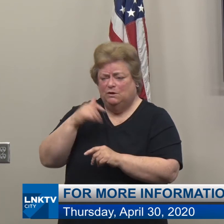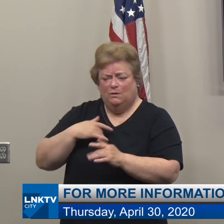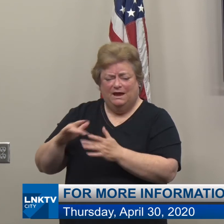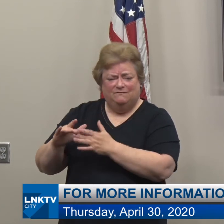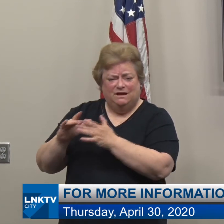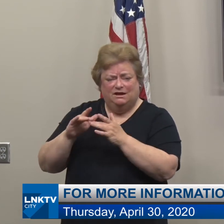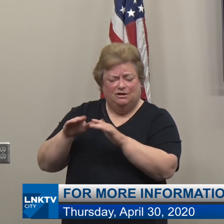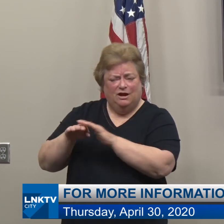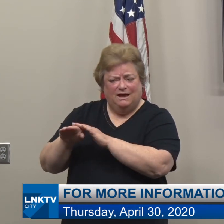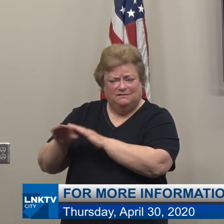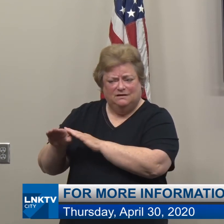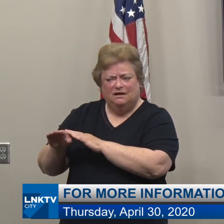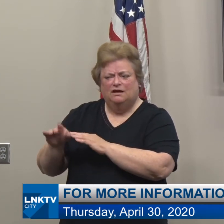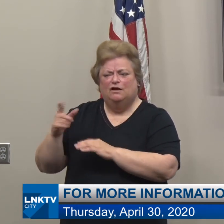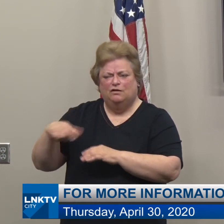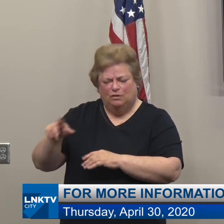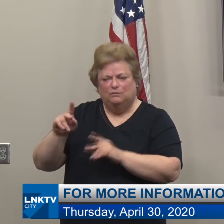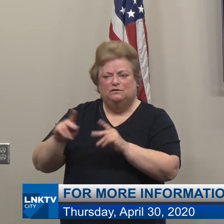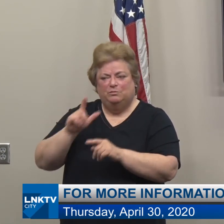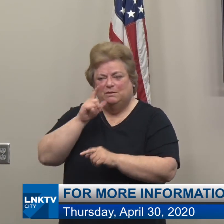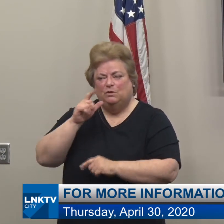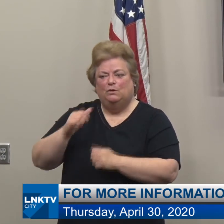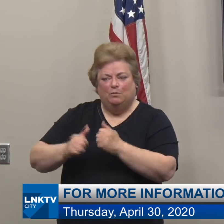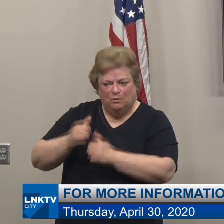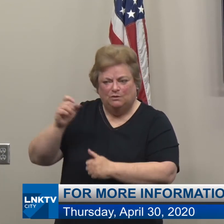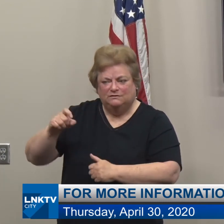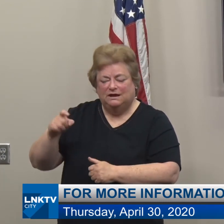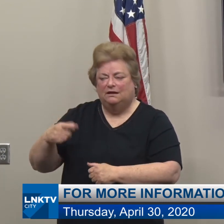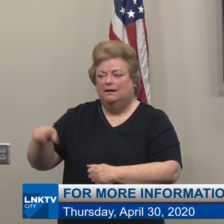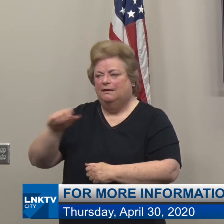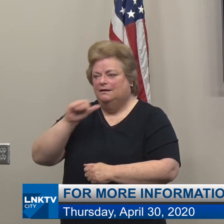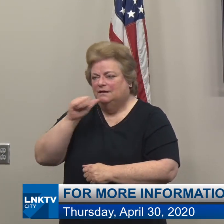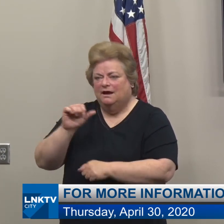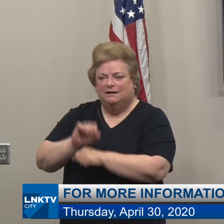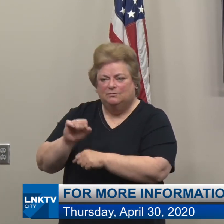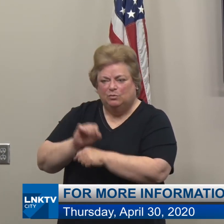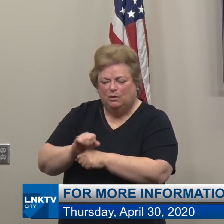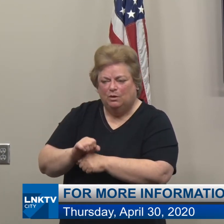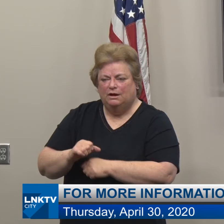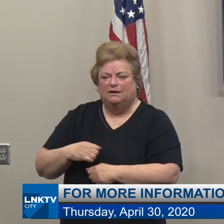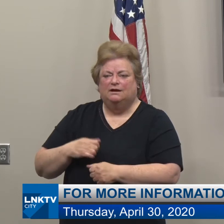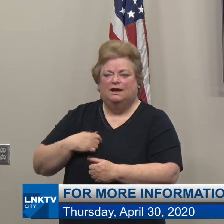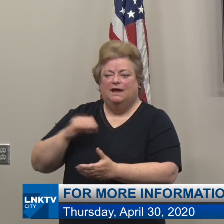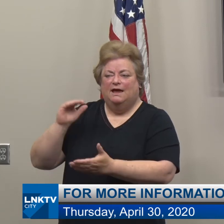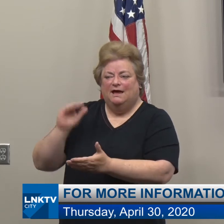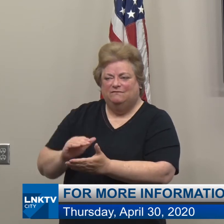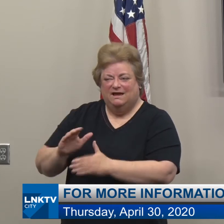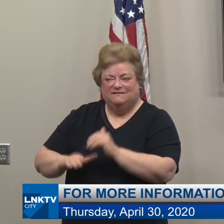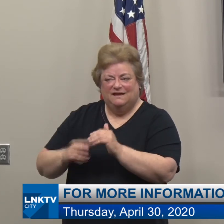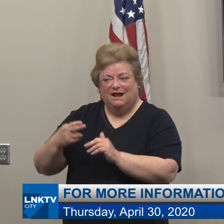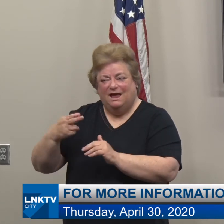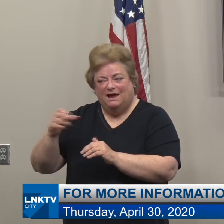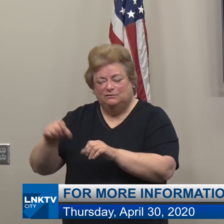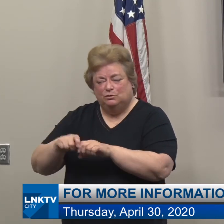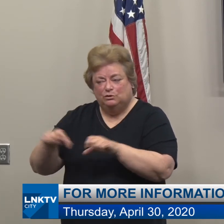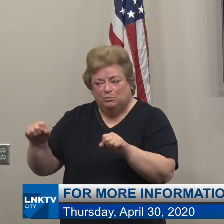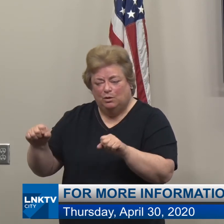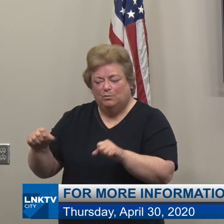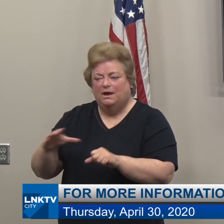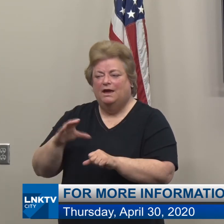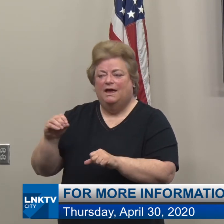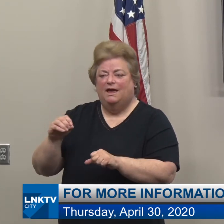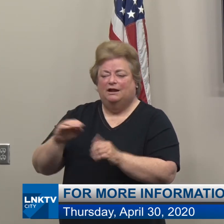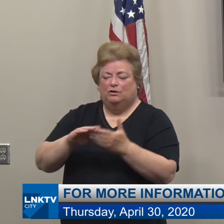access tend to be the people who most need access, such as the unemployed, people with less than a high school diploma, and communities of